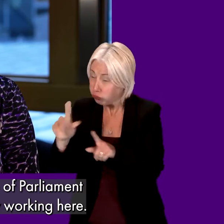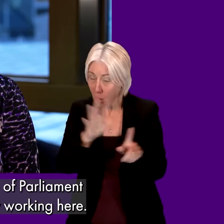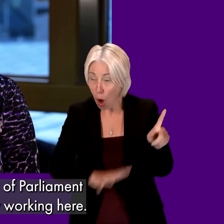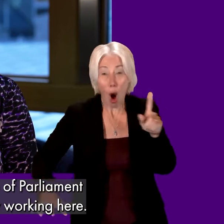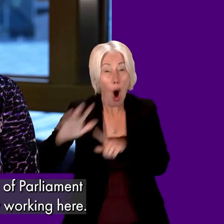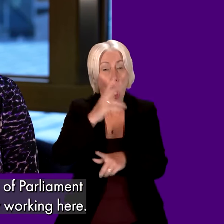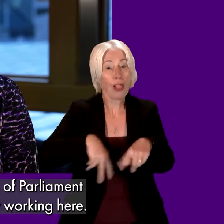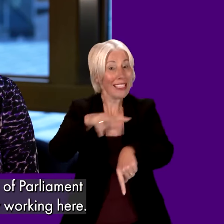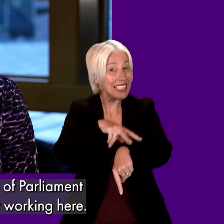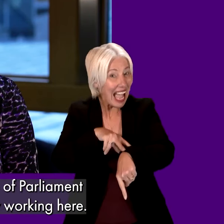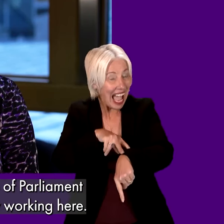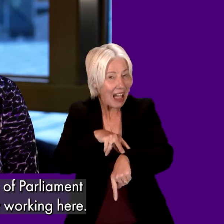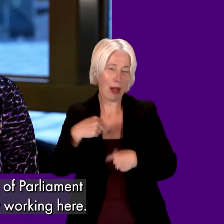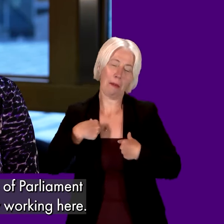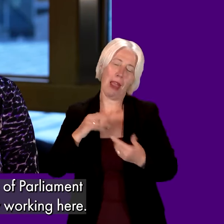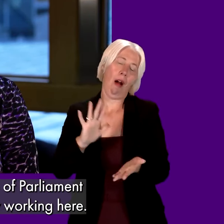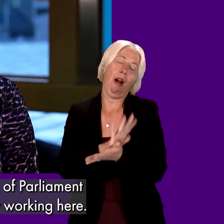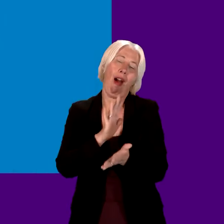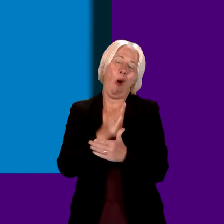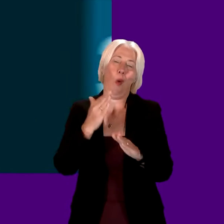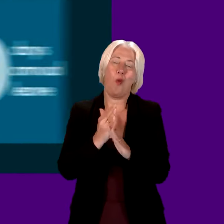Parliament, and I really enjoy working here.